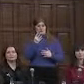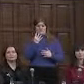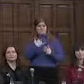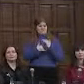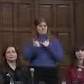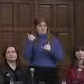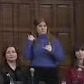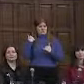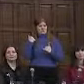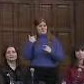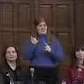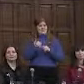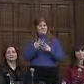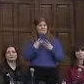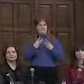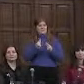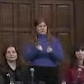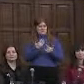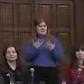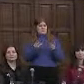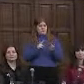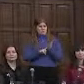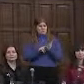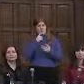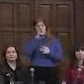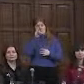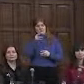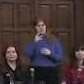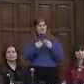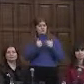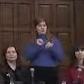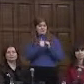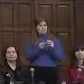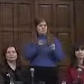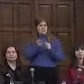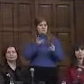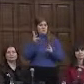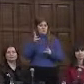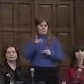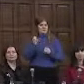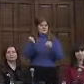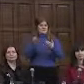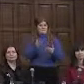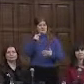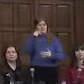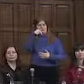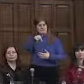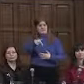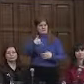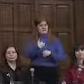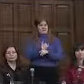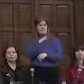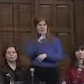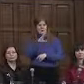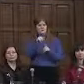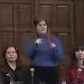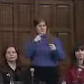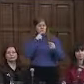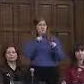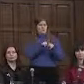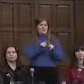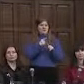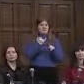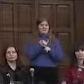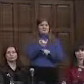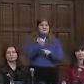years ago, and the efficiency in its use. And hopefully that change in practice will be delivered in biodiversity, but equally and maybe